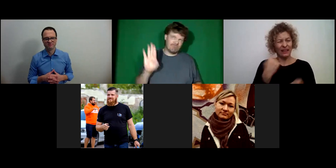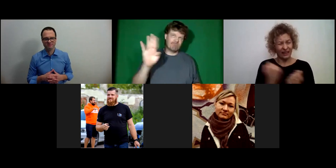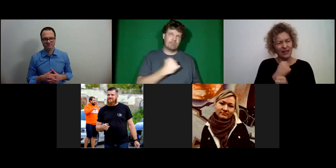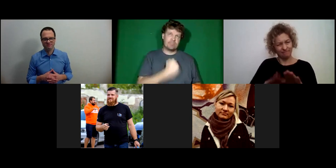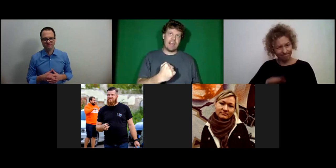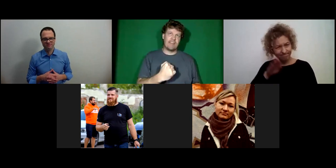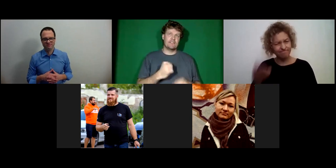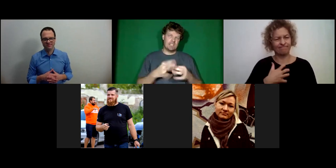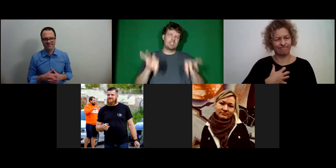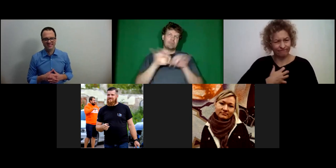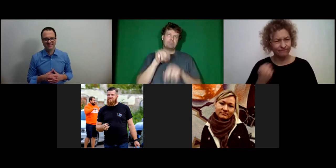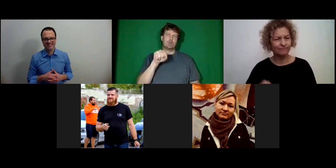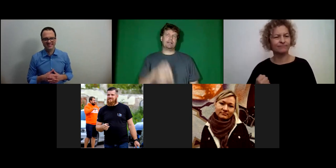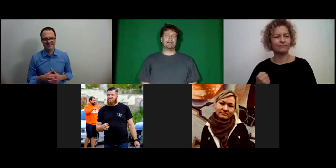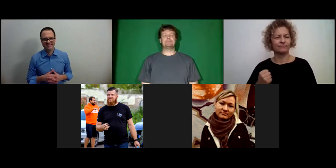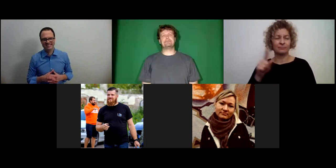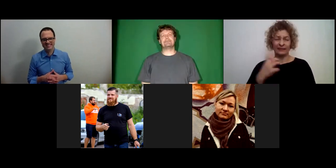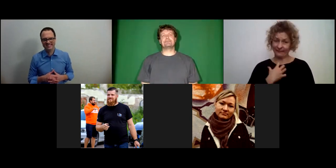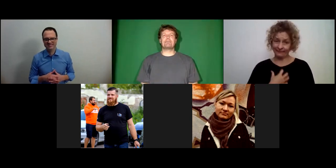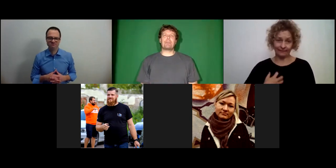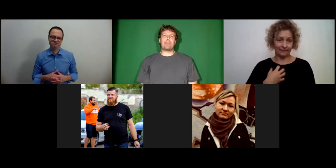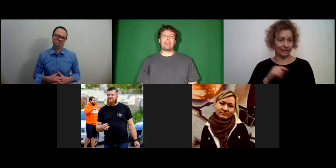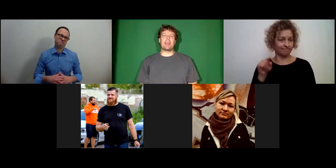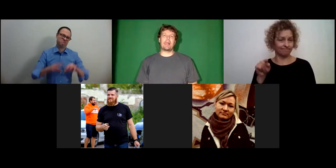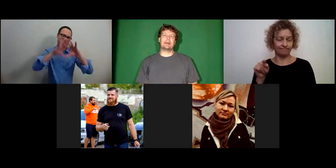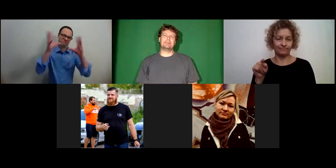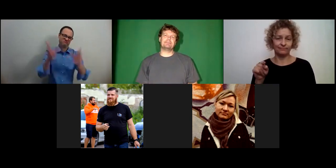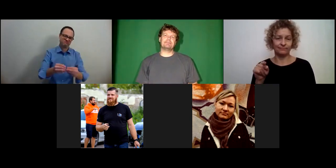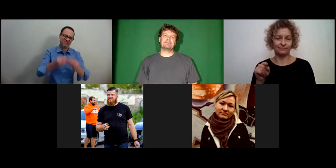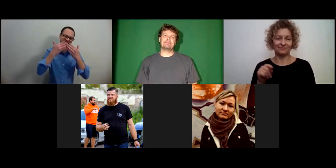you're trying to, and whatever you're trying to succeed in. That's the most important.